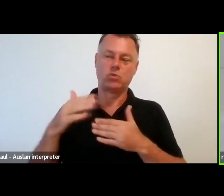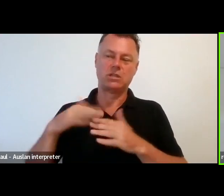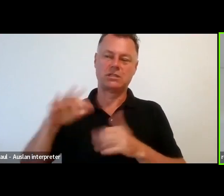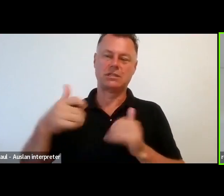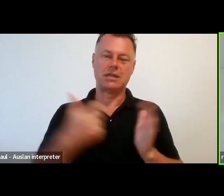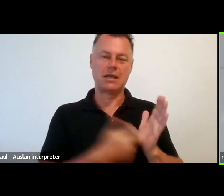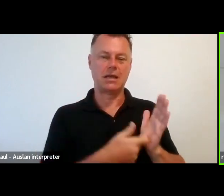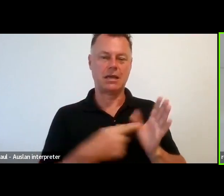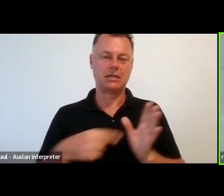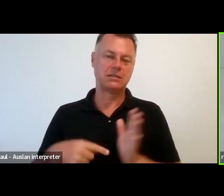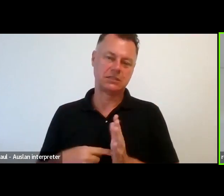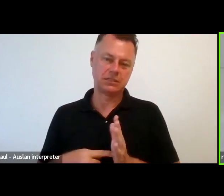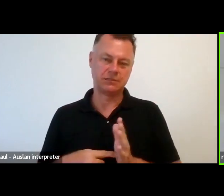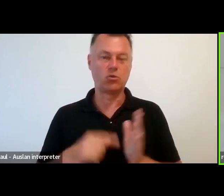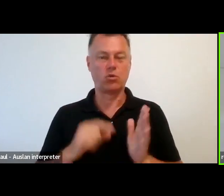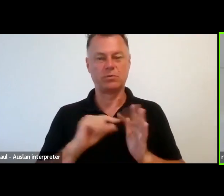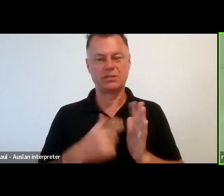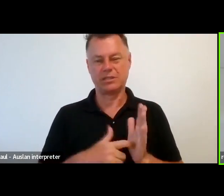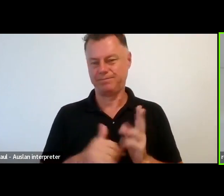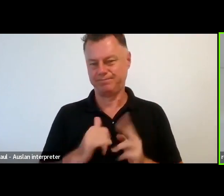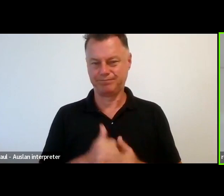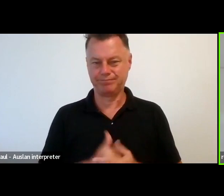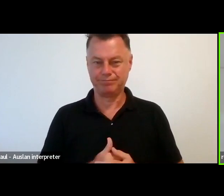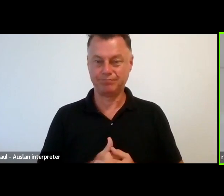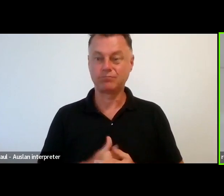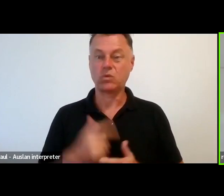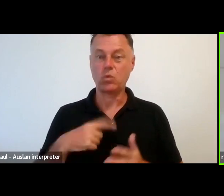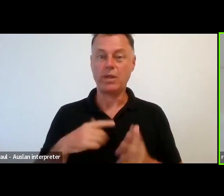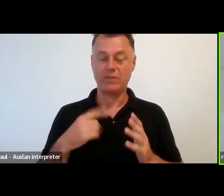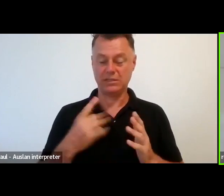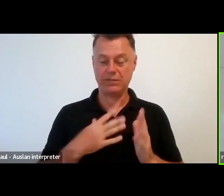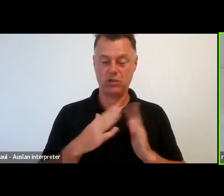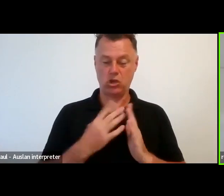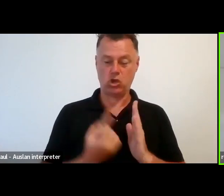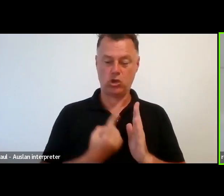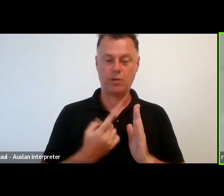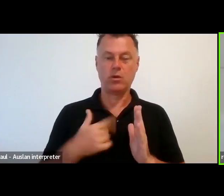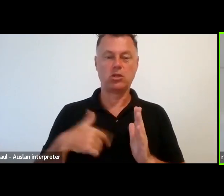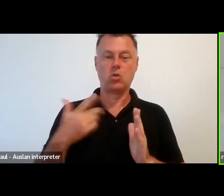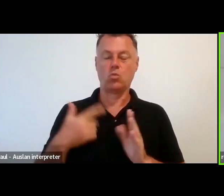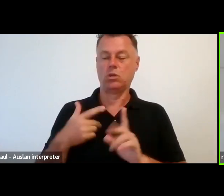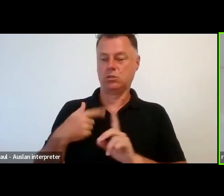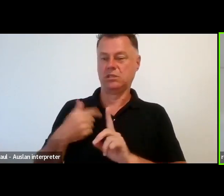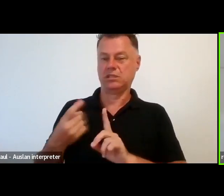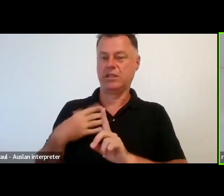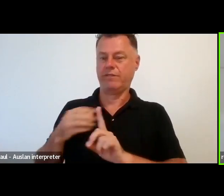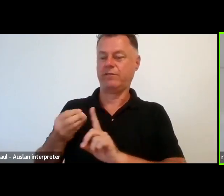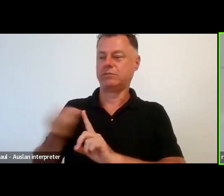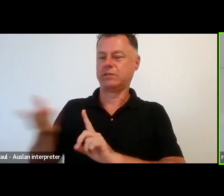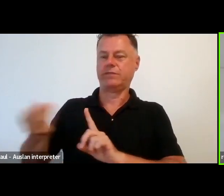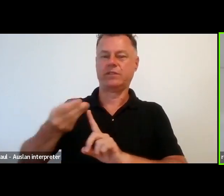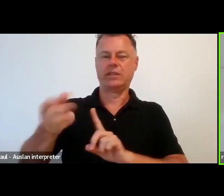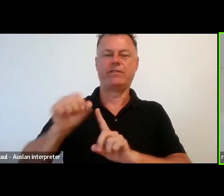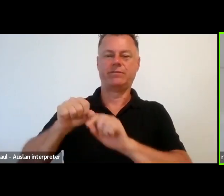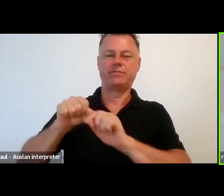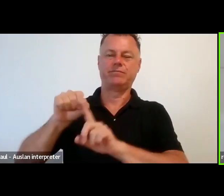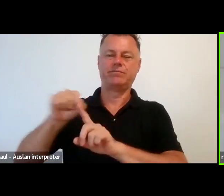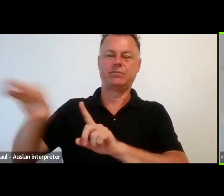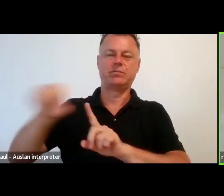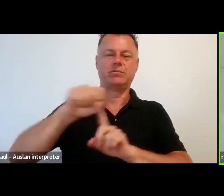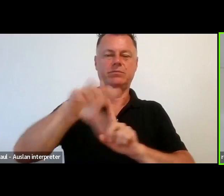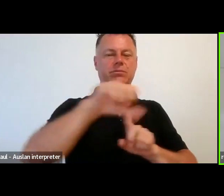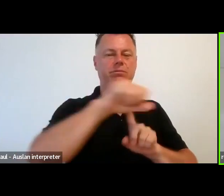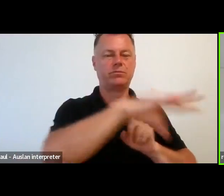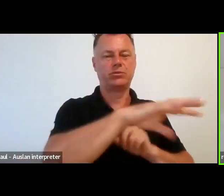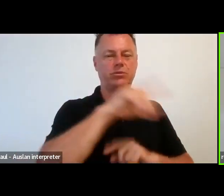by isolating, you're not going to spread it to as many other people. That's the important part. By getting the test, we would